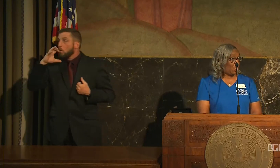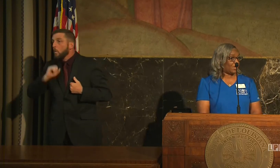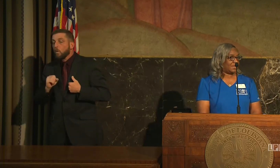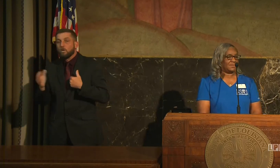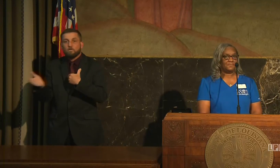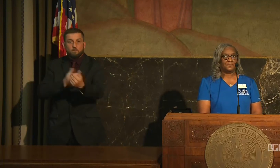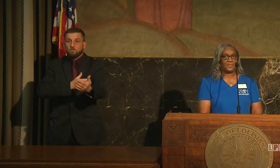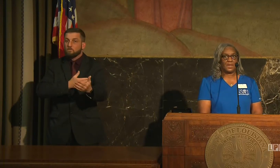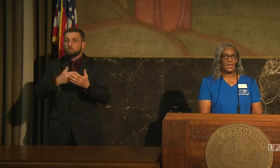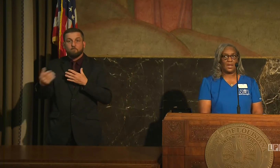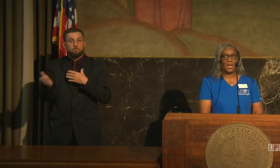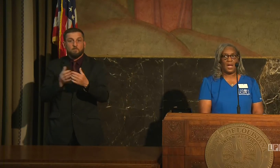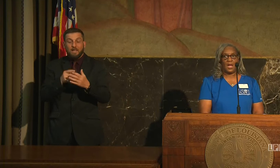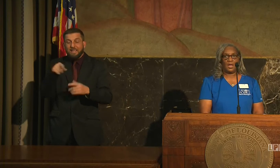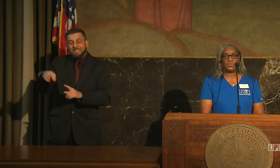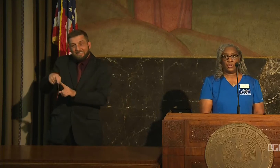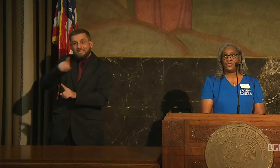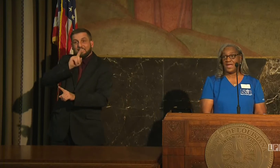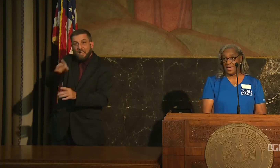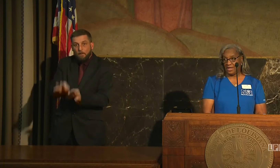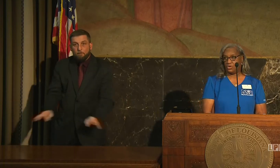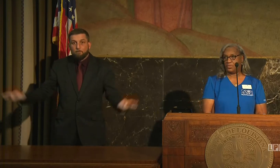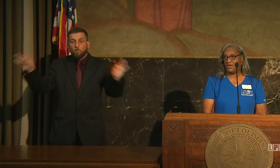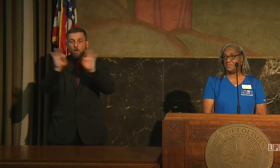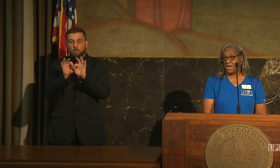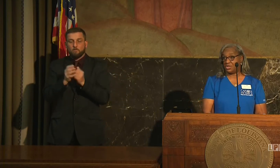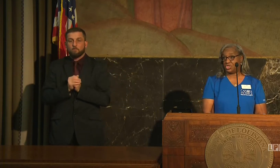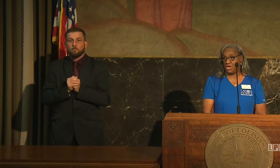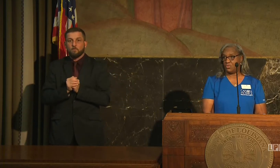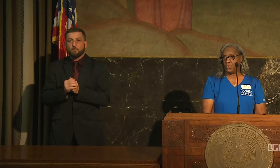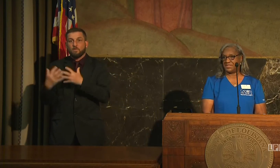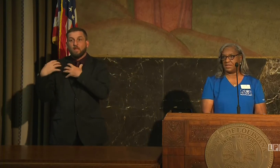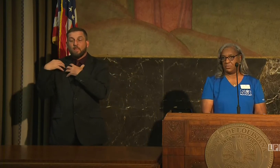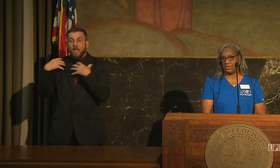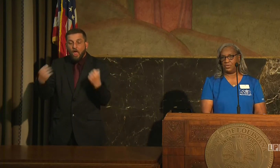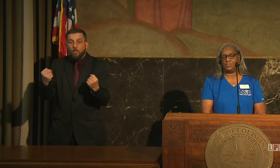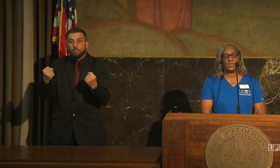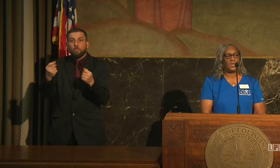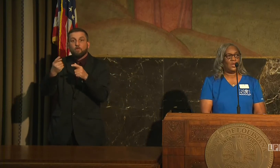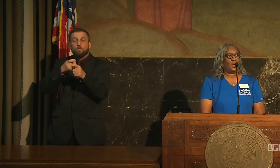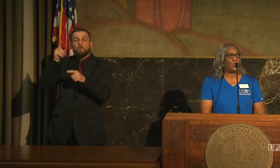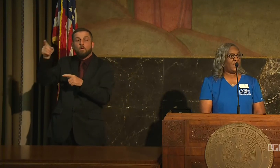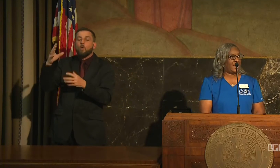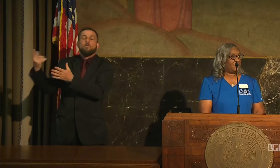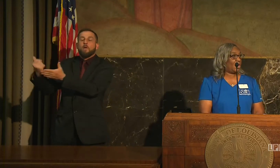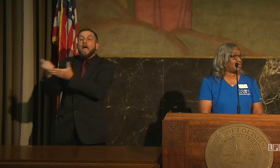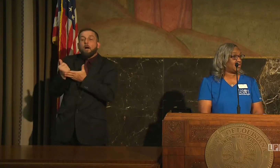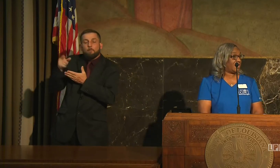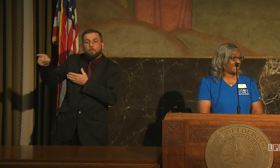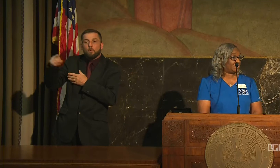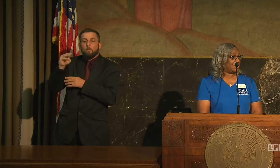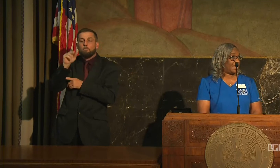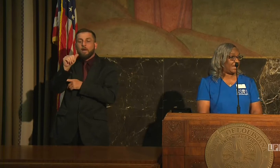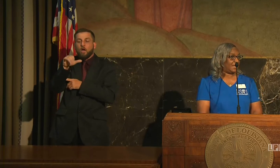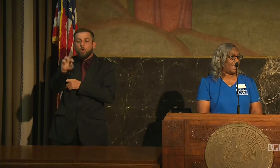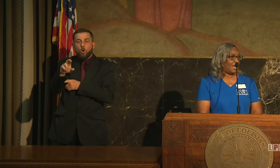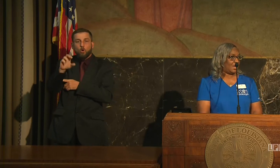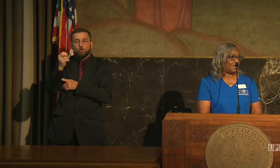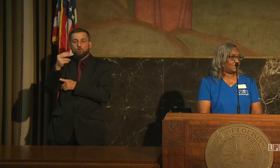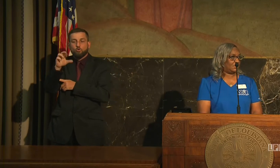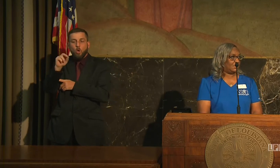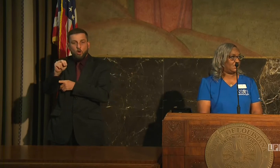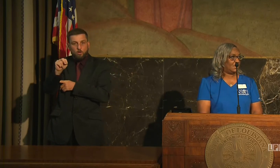is important. Through the help of Mayor Sharon Weston Broome, who helped also expedite